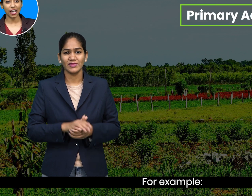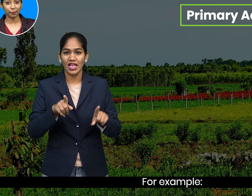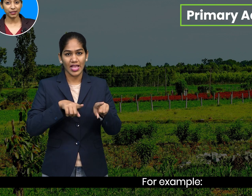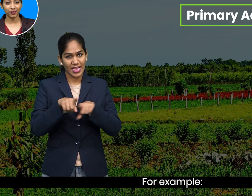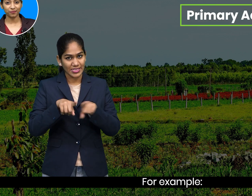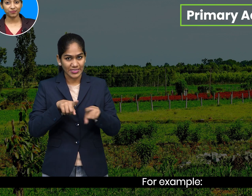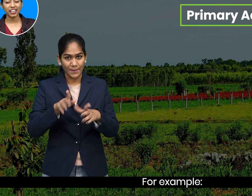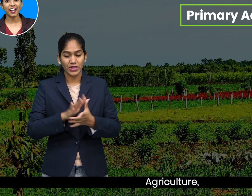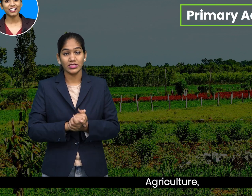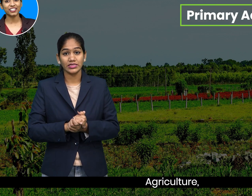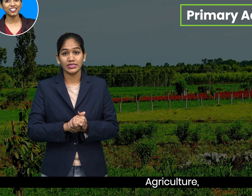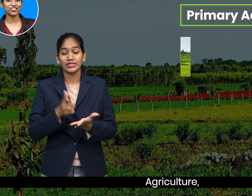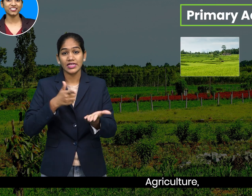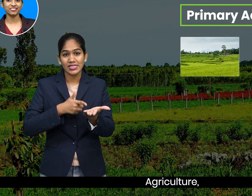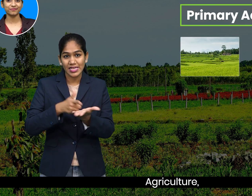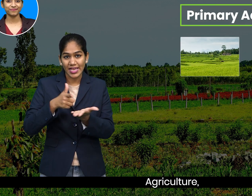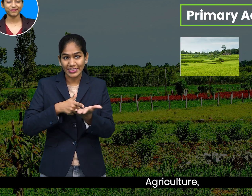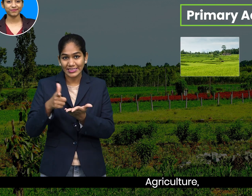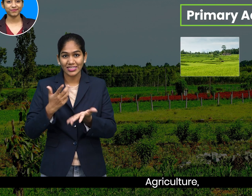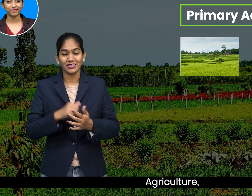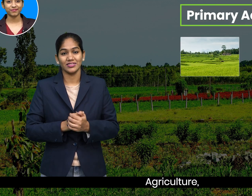For example, agriculture,